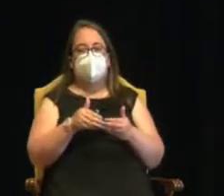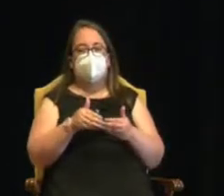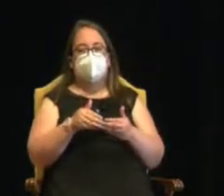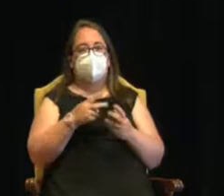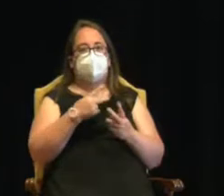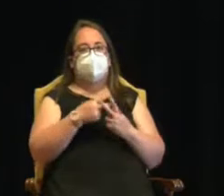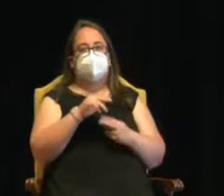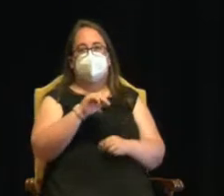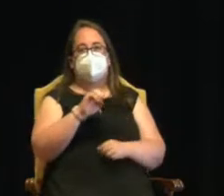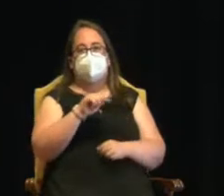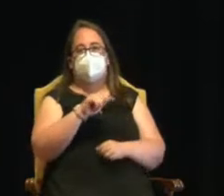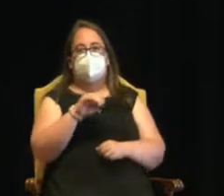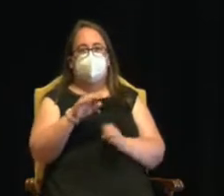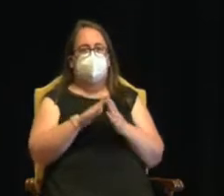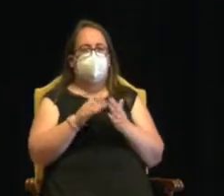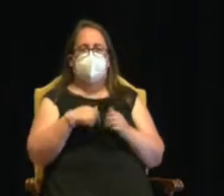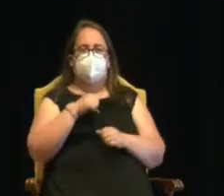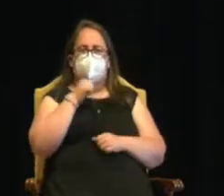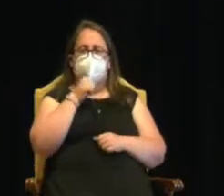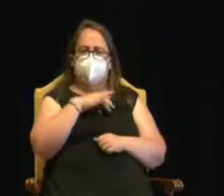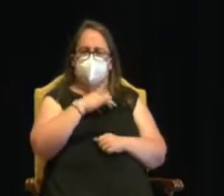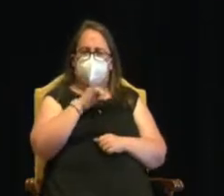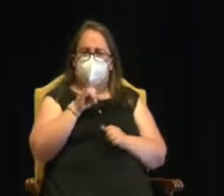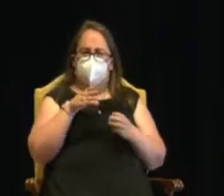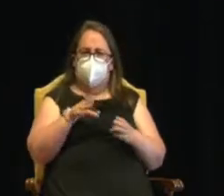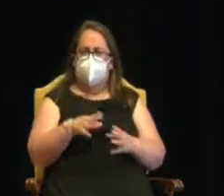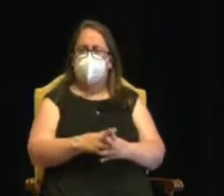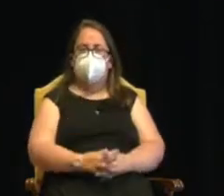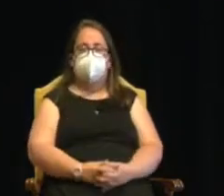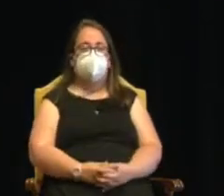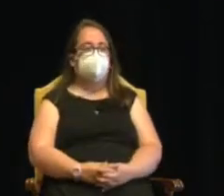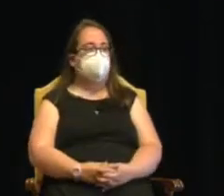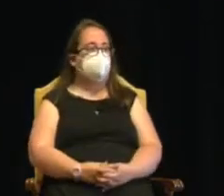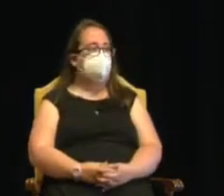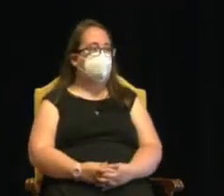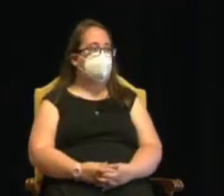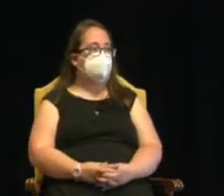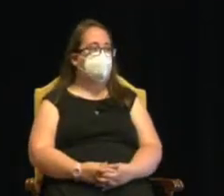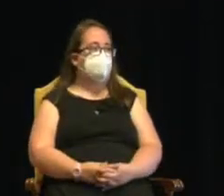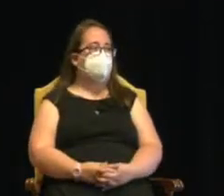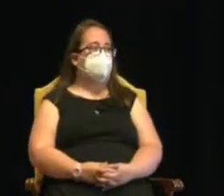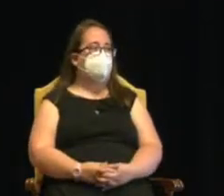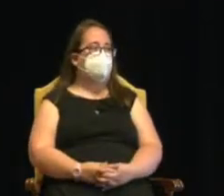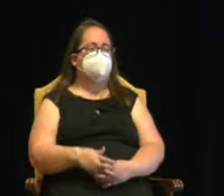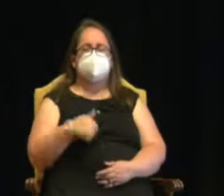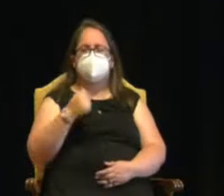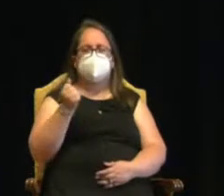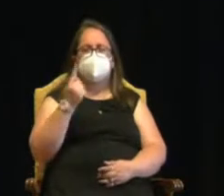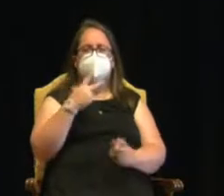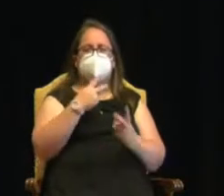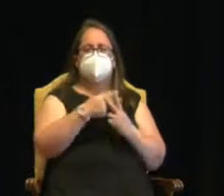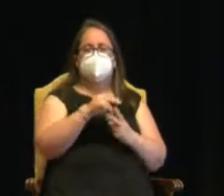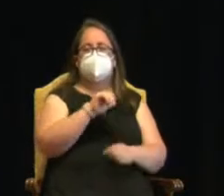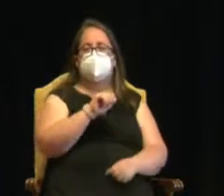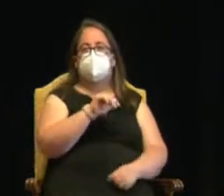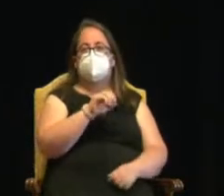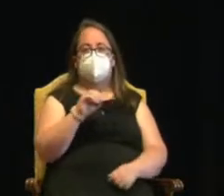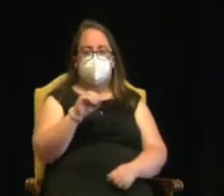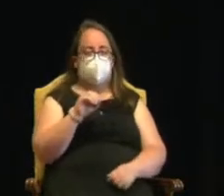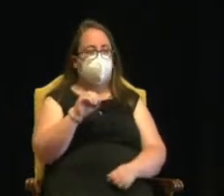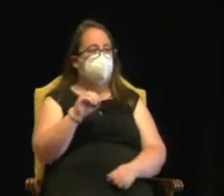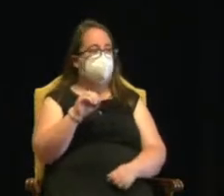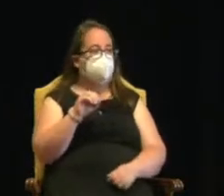Too novel. I didn't see it as a Me Too. I didn't really grasp the connection of Me Too with, I mean, yes, he